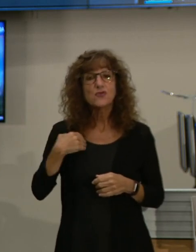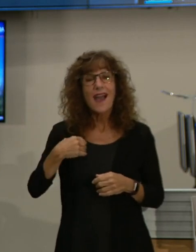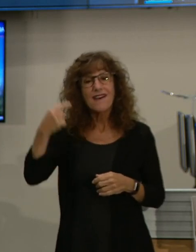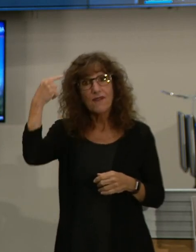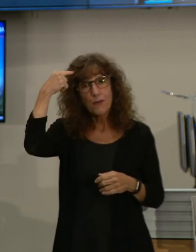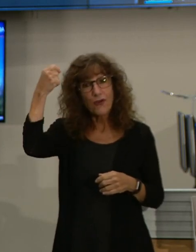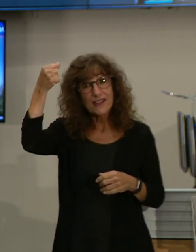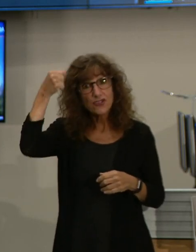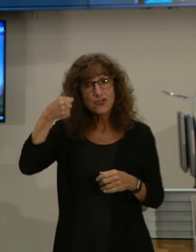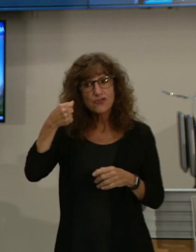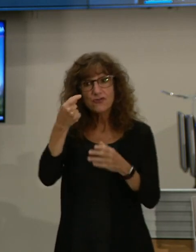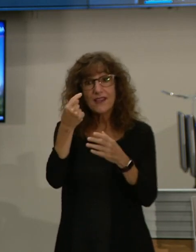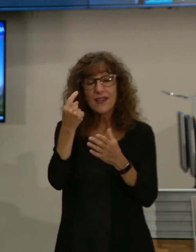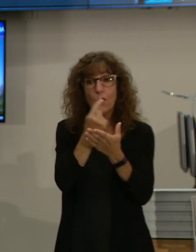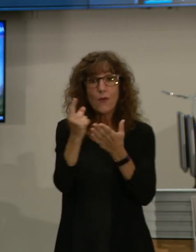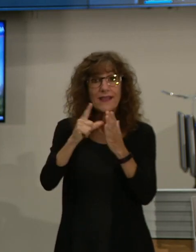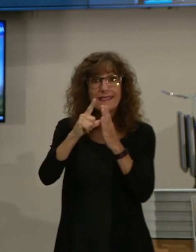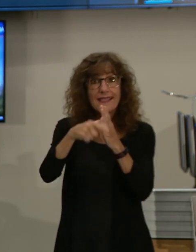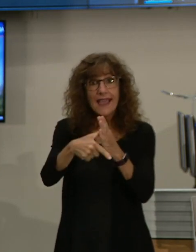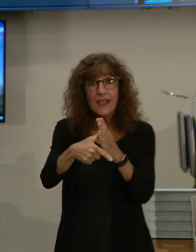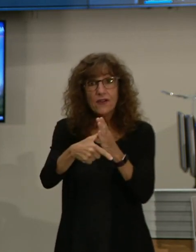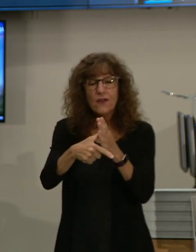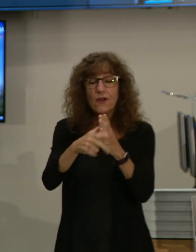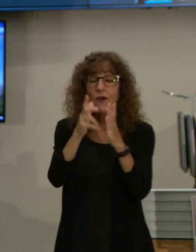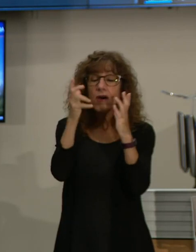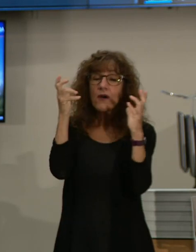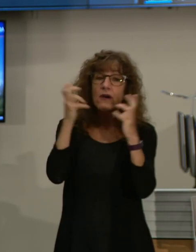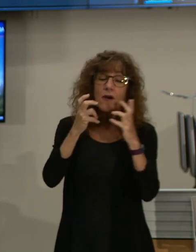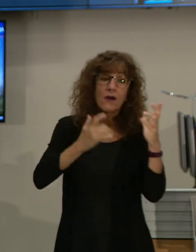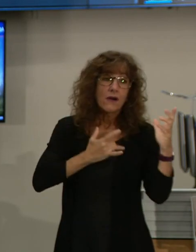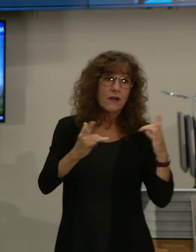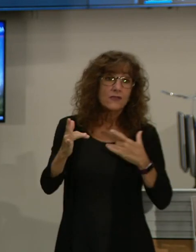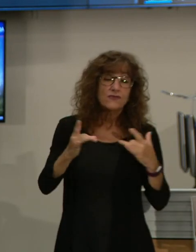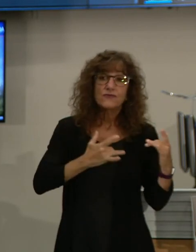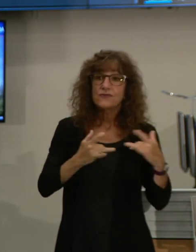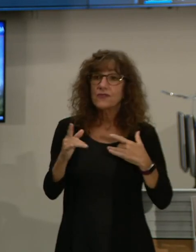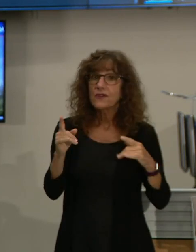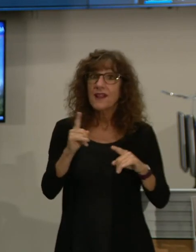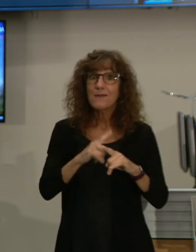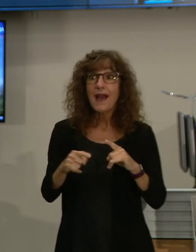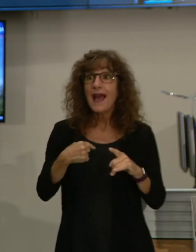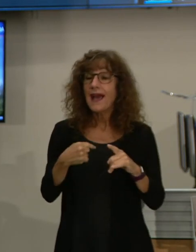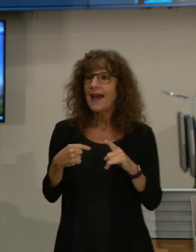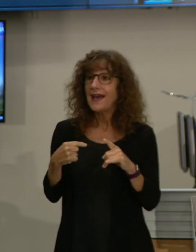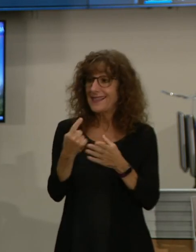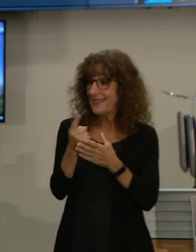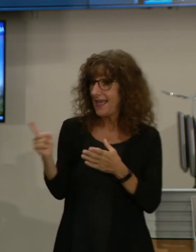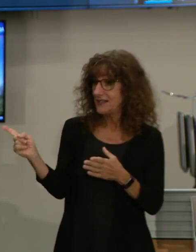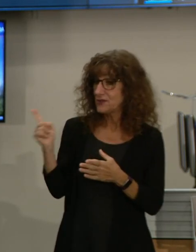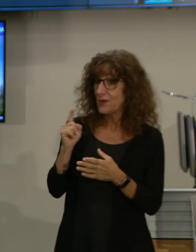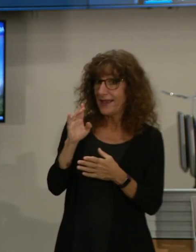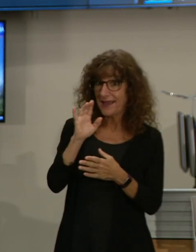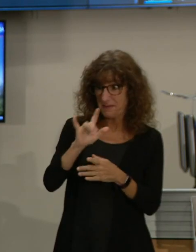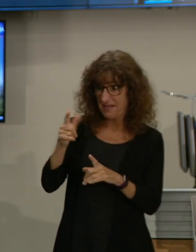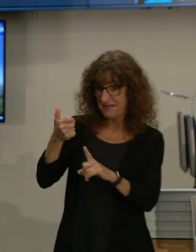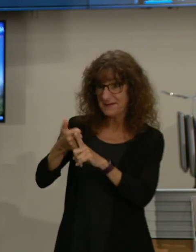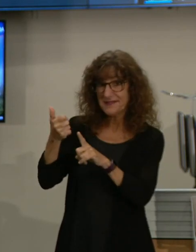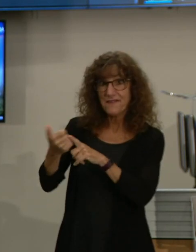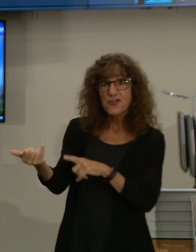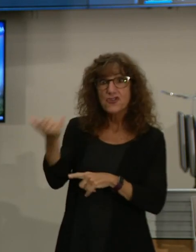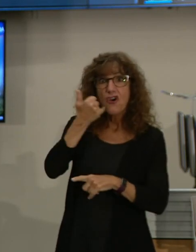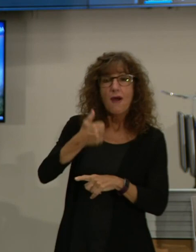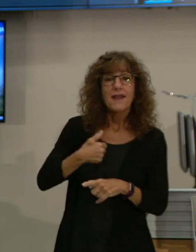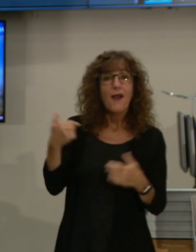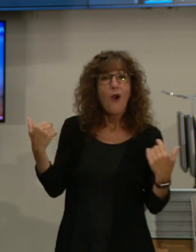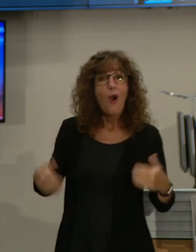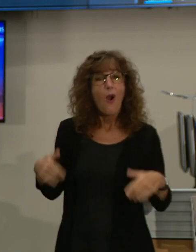surgery just 1 week later, and we were deeply concerned. But I have to tell you, I received a call last week from Bill Von Haney. I couldn't believe it. He